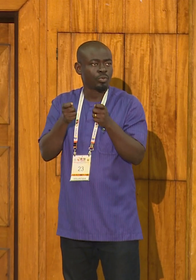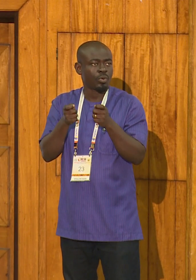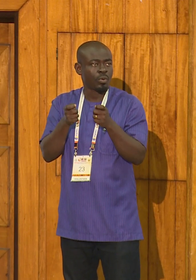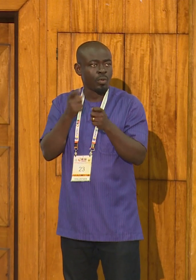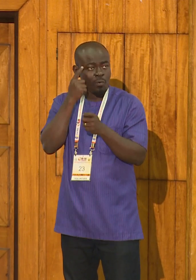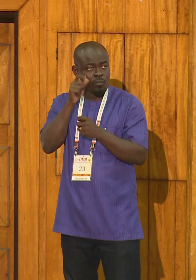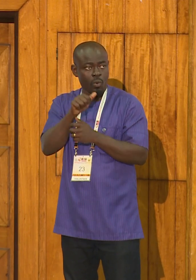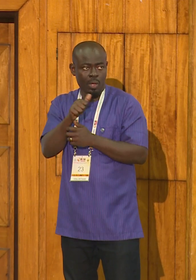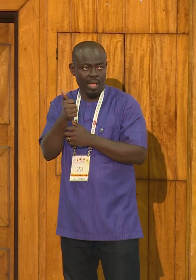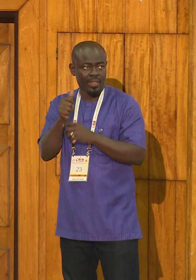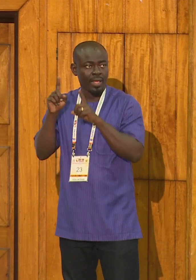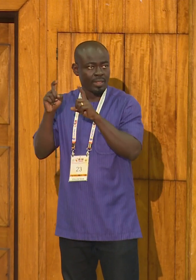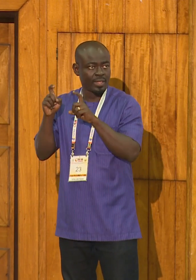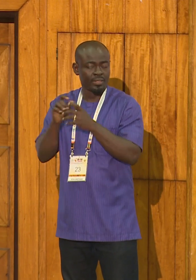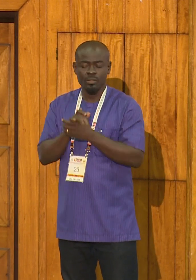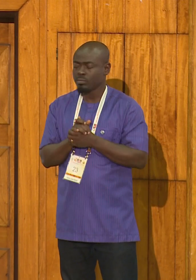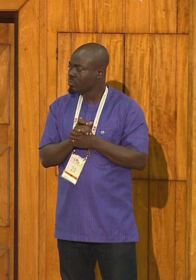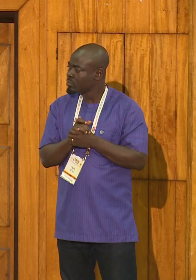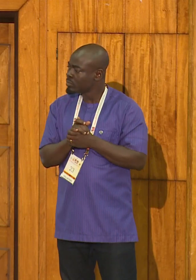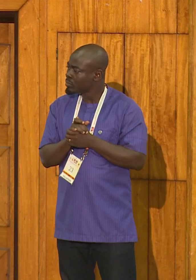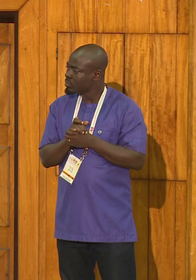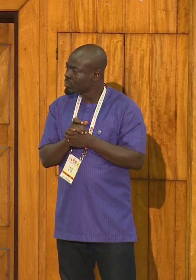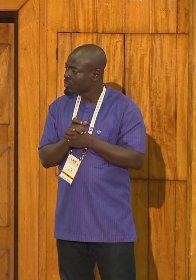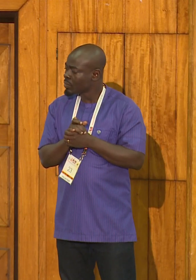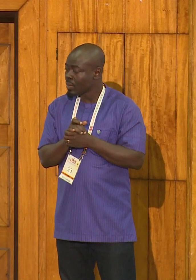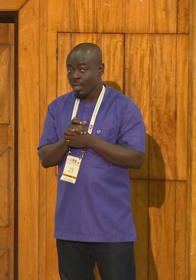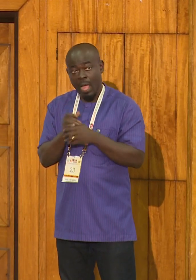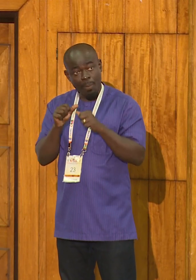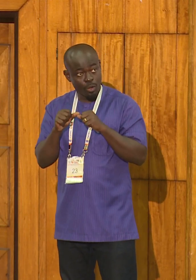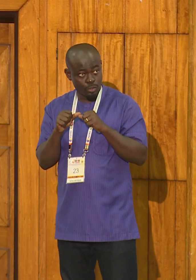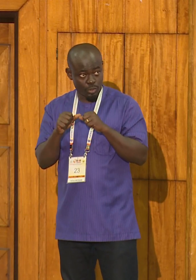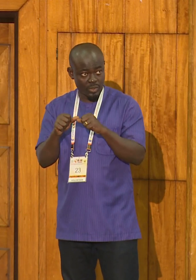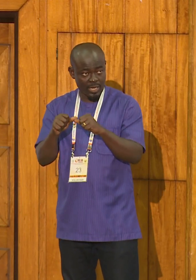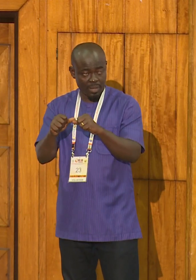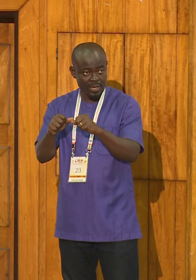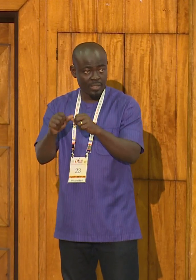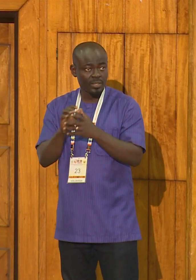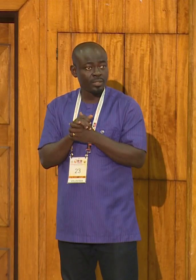confounding factors. Then in terms of sustainability,